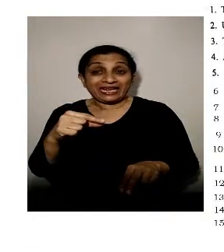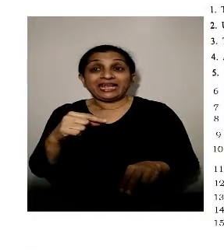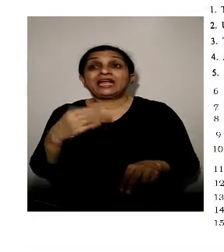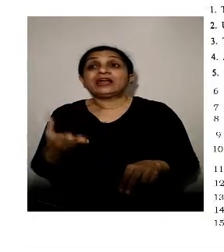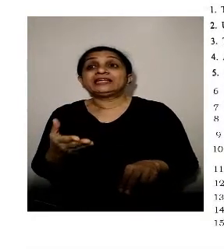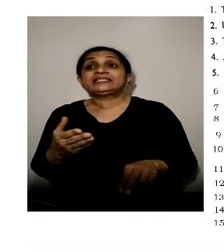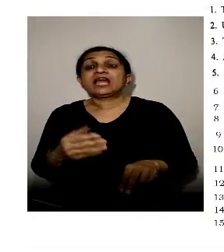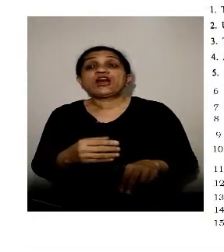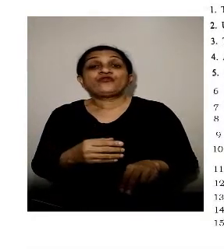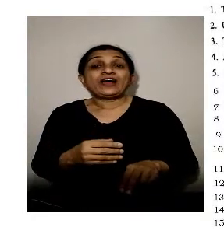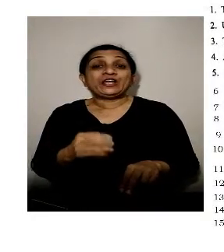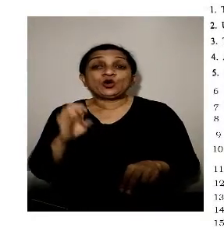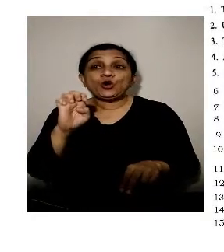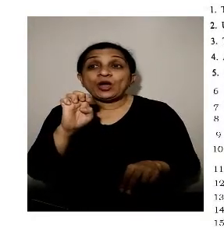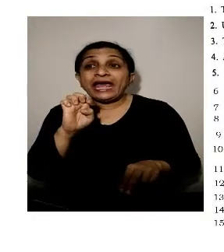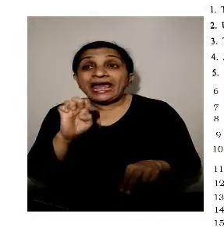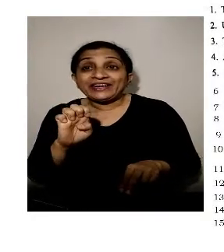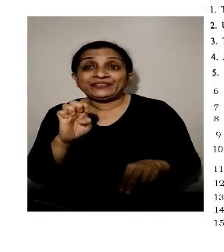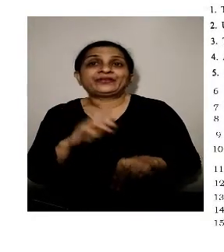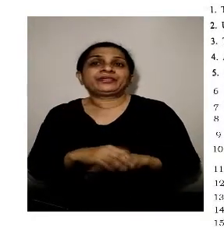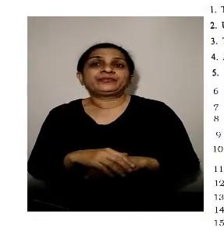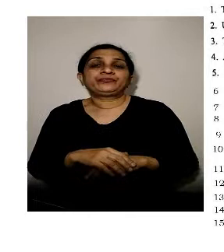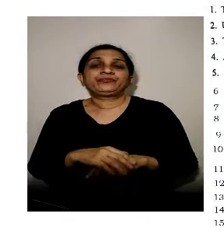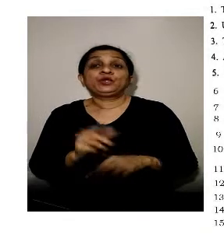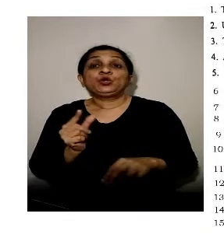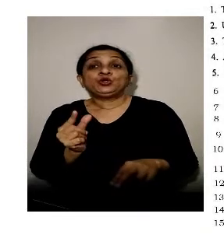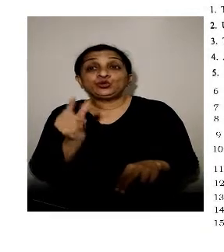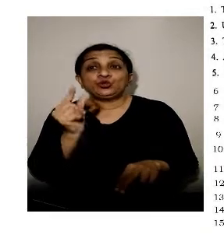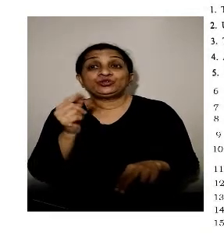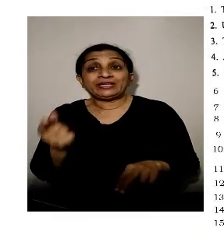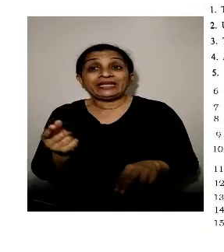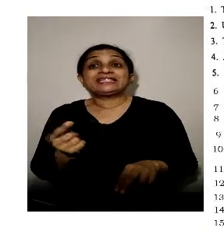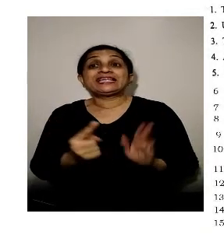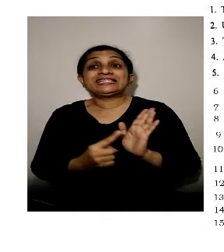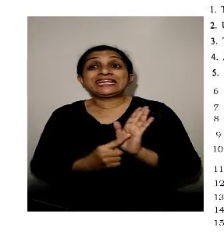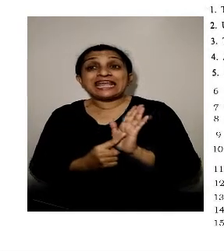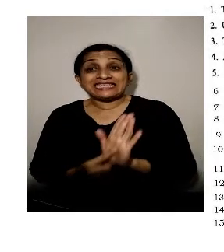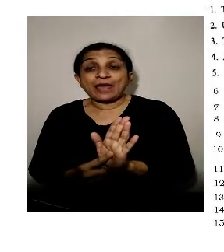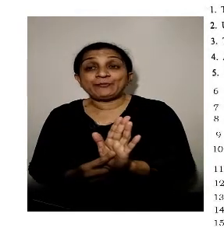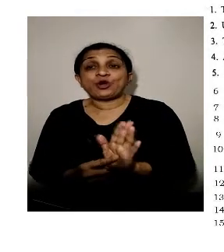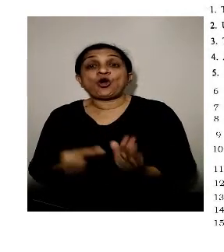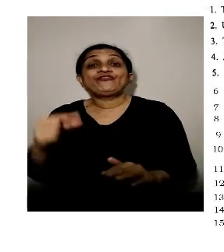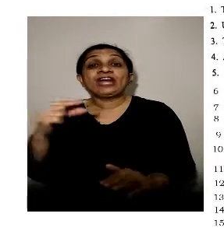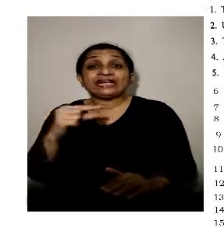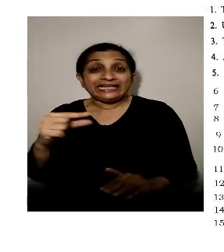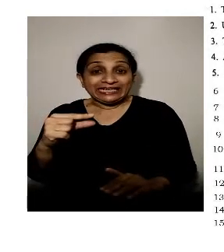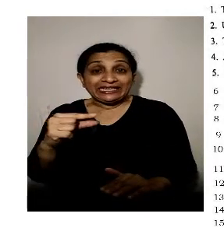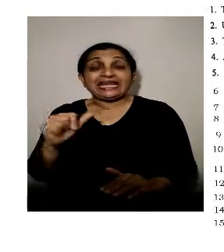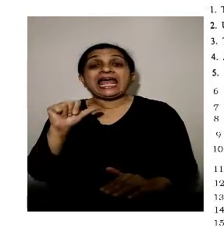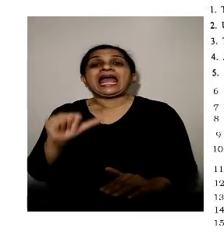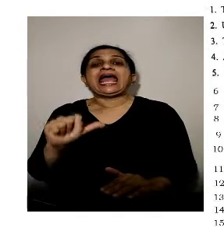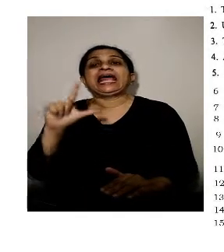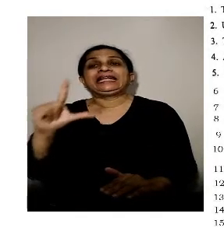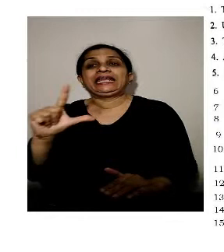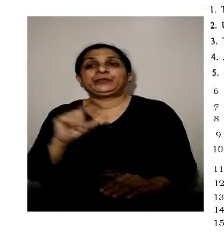is phycoerythrin. Eulothryx is an example of green